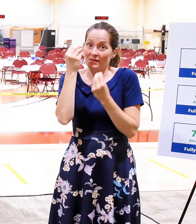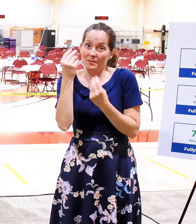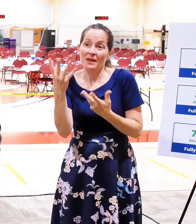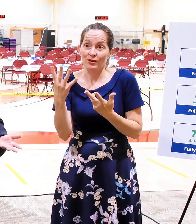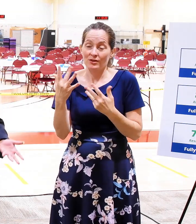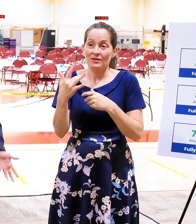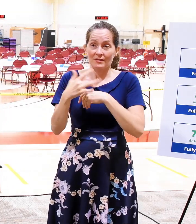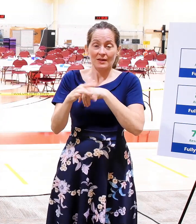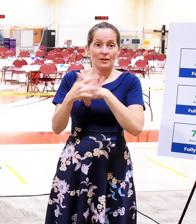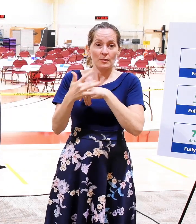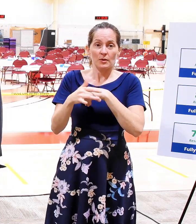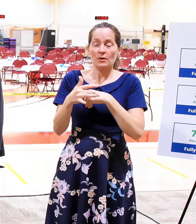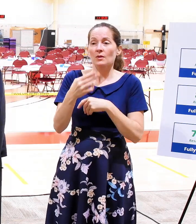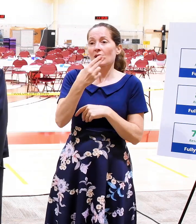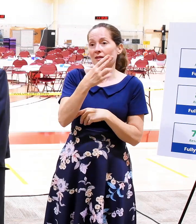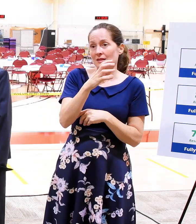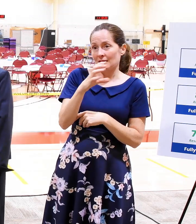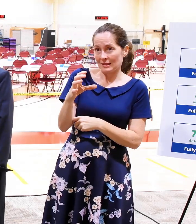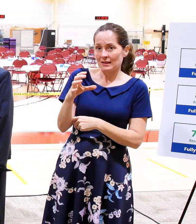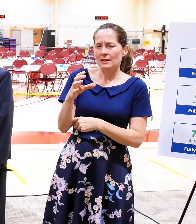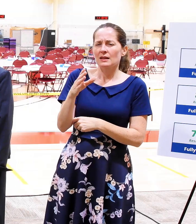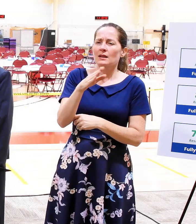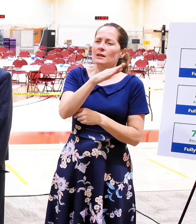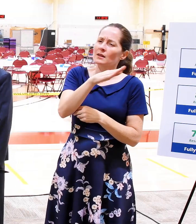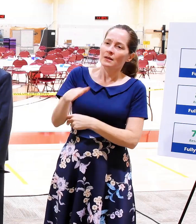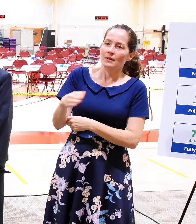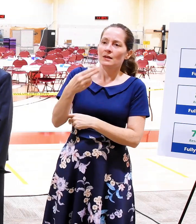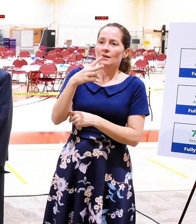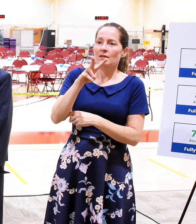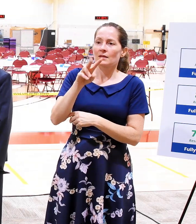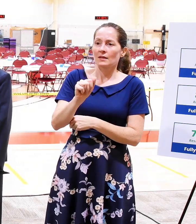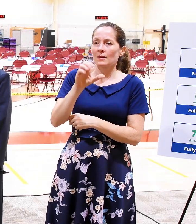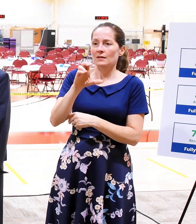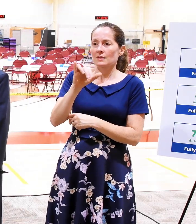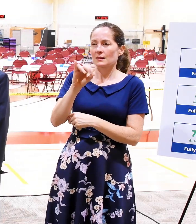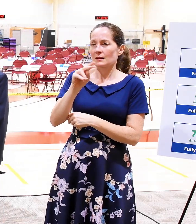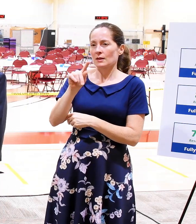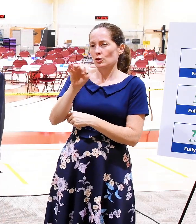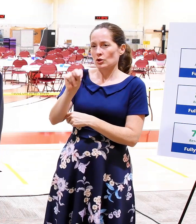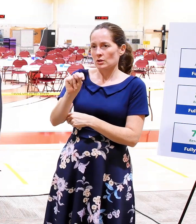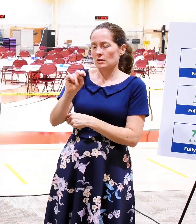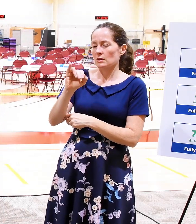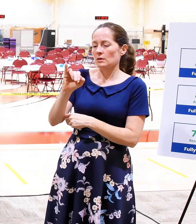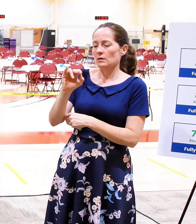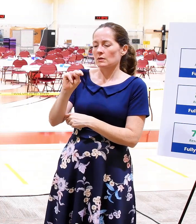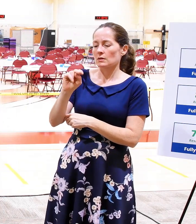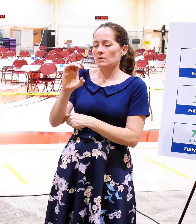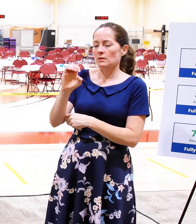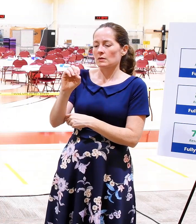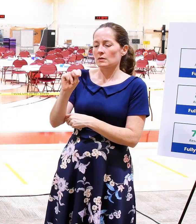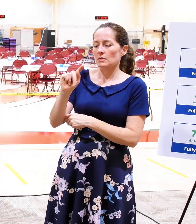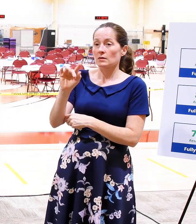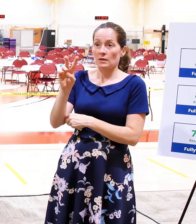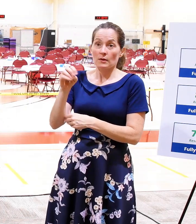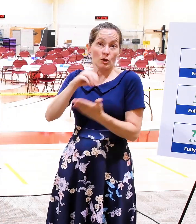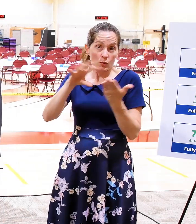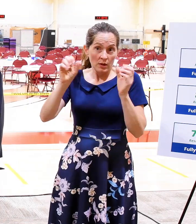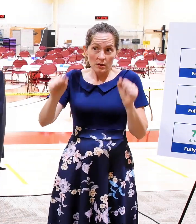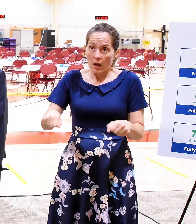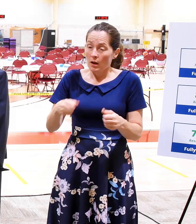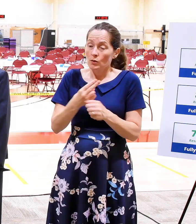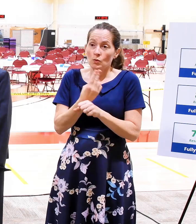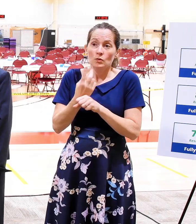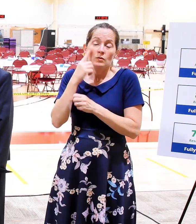CC /vaccination incentive. While students may use this credit for their books, they also can use it for other needs such